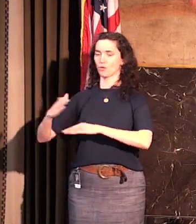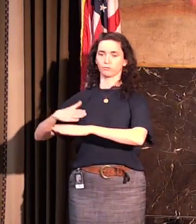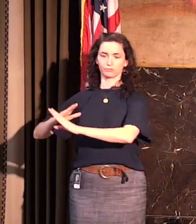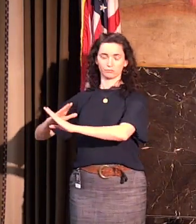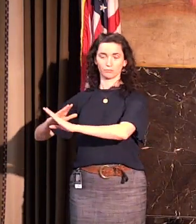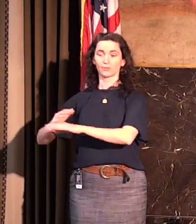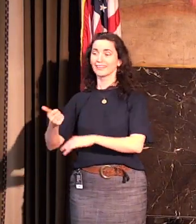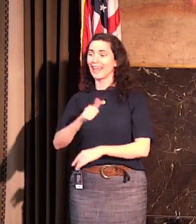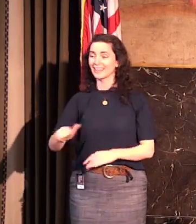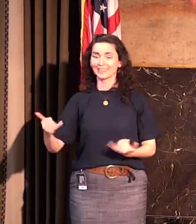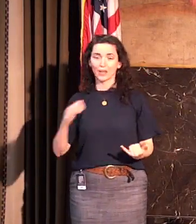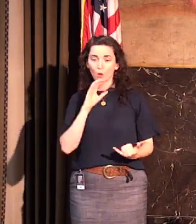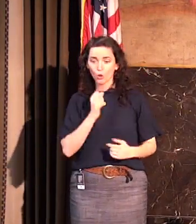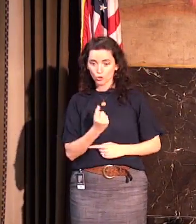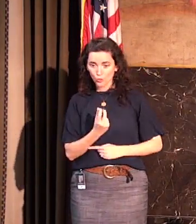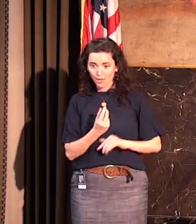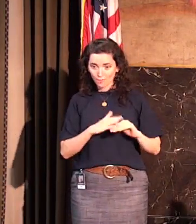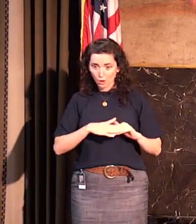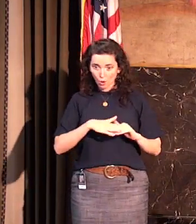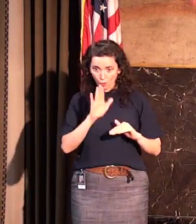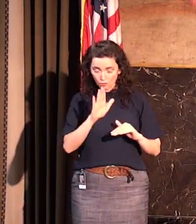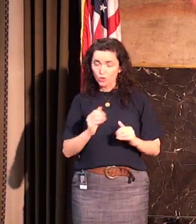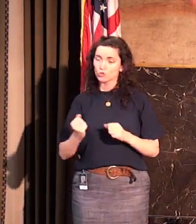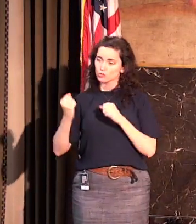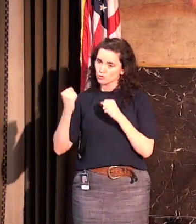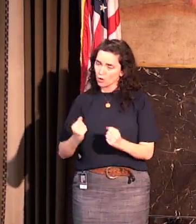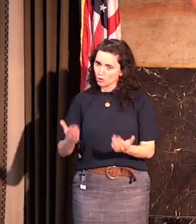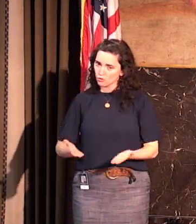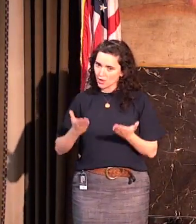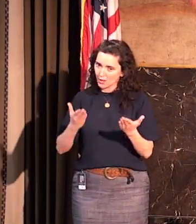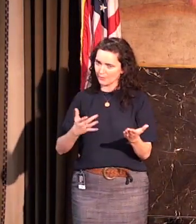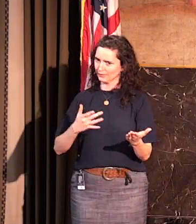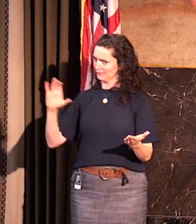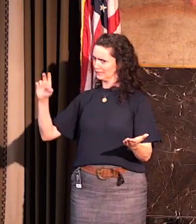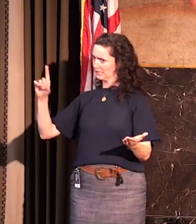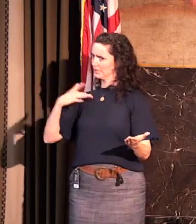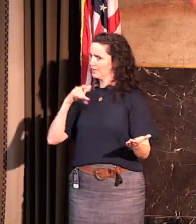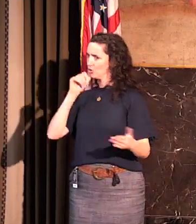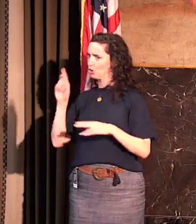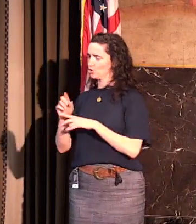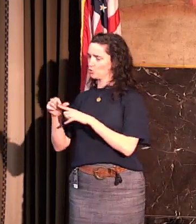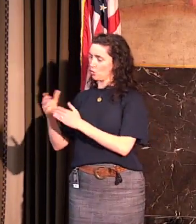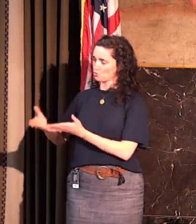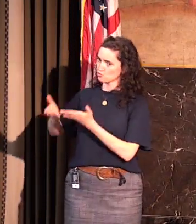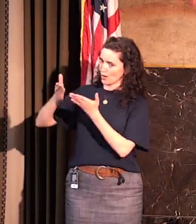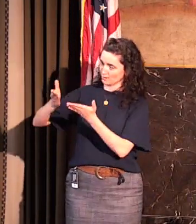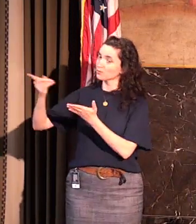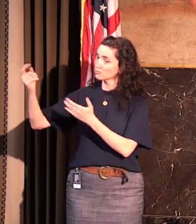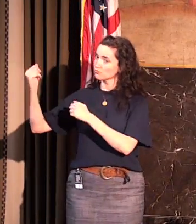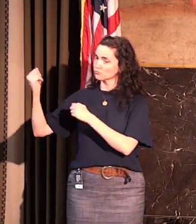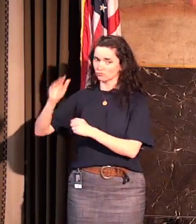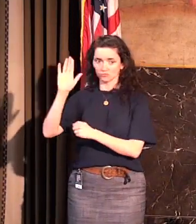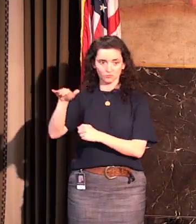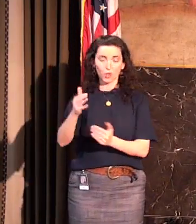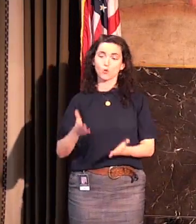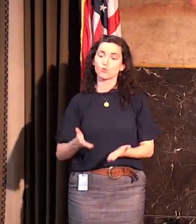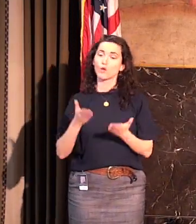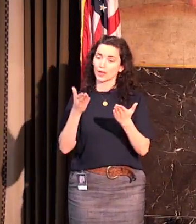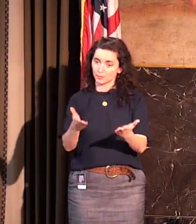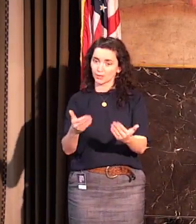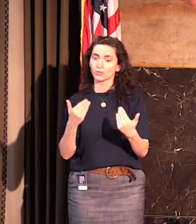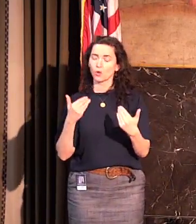up now is recommended, but which is a strong term that the CDC uses, recommended to get boosted if eligible. And